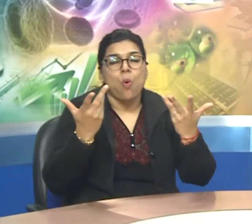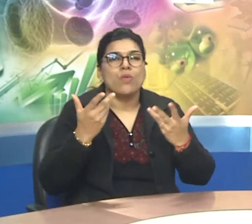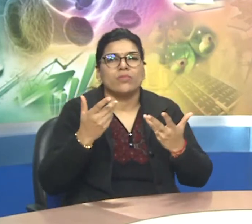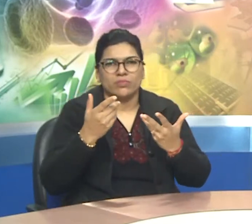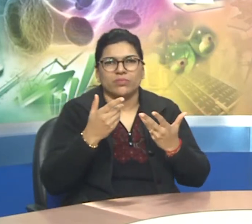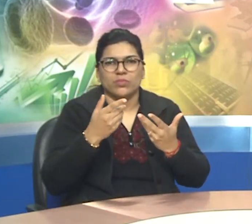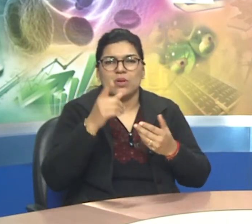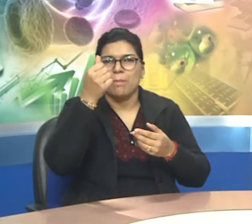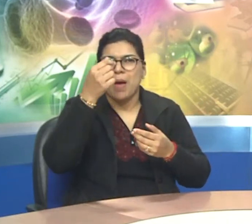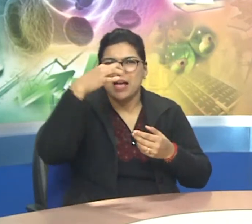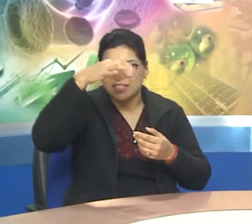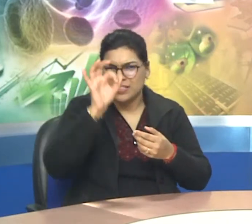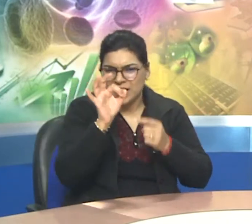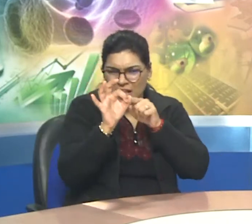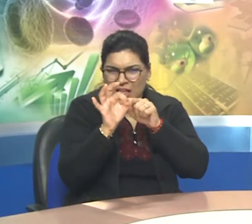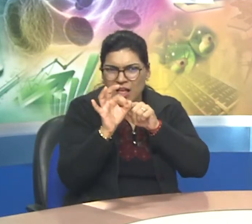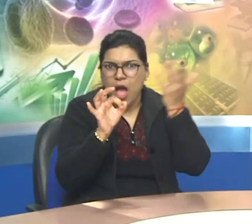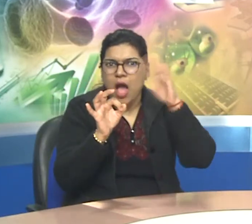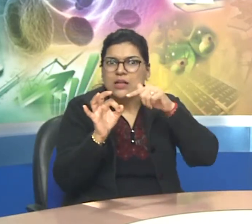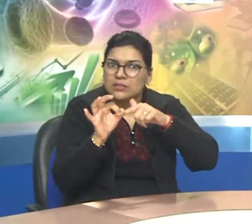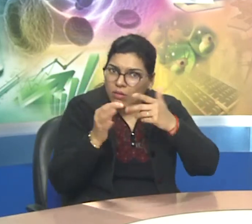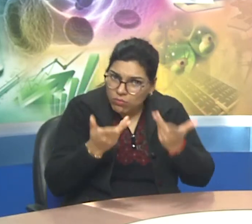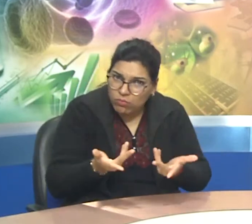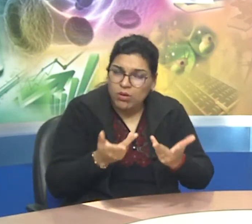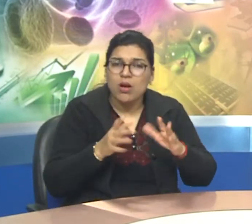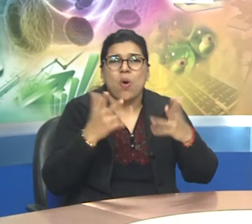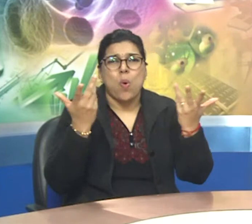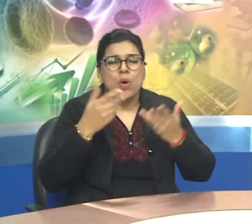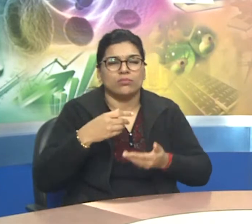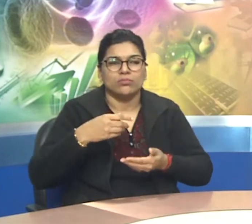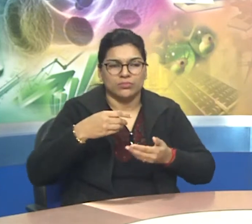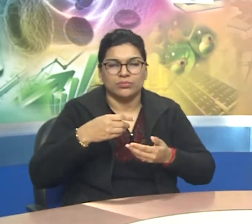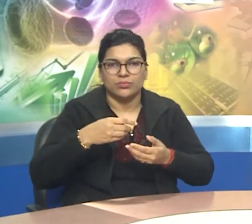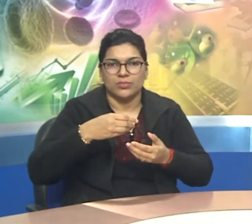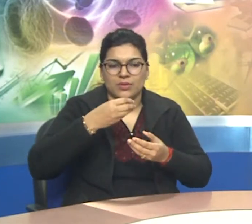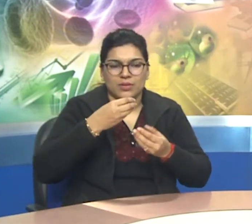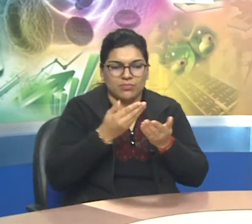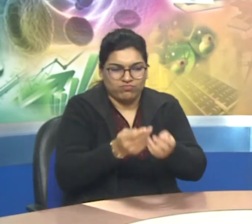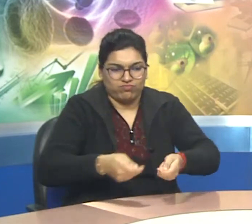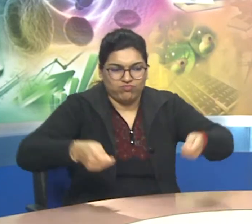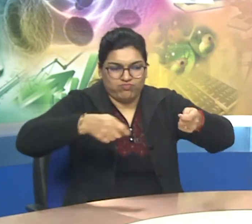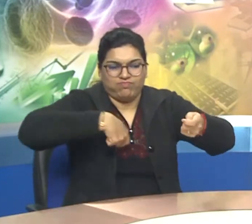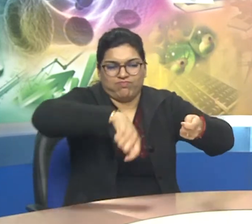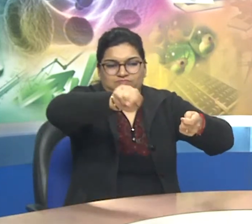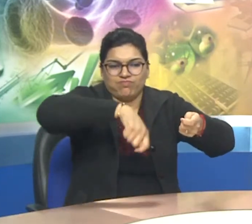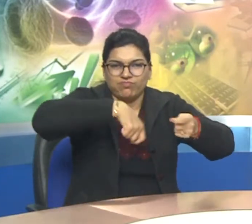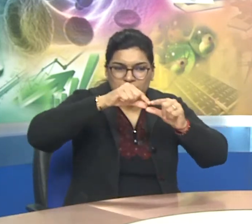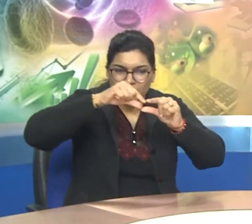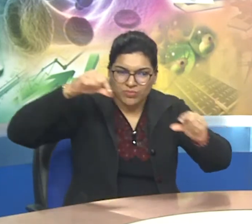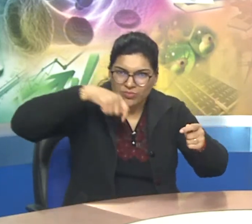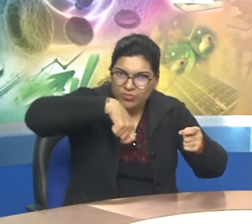Different kinds of metals are available around us. For example, gold,